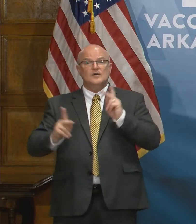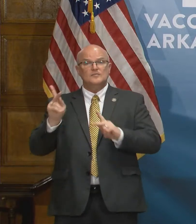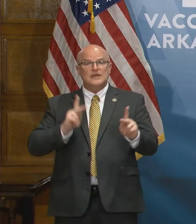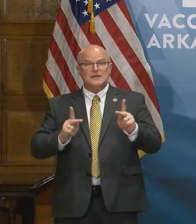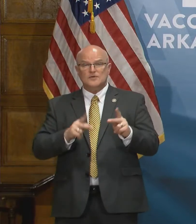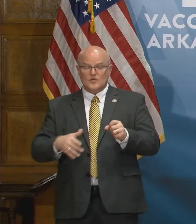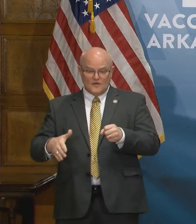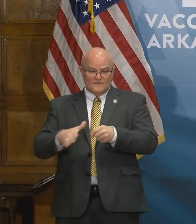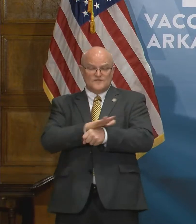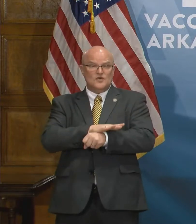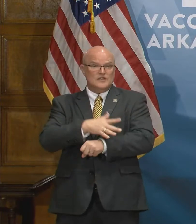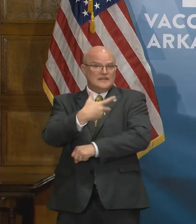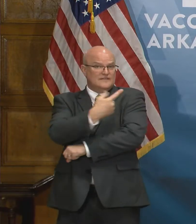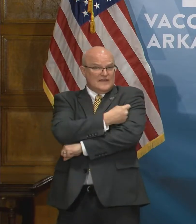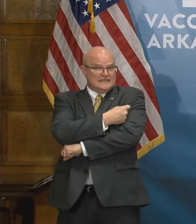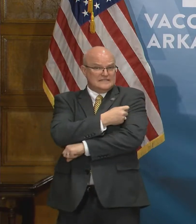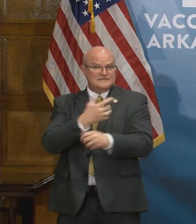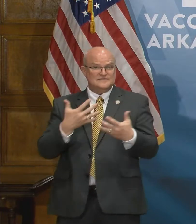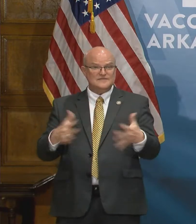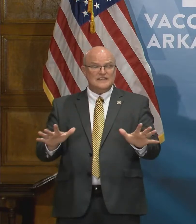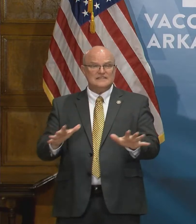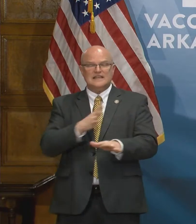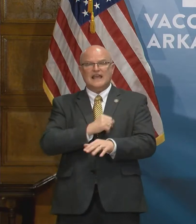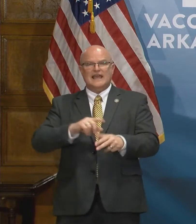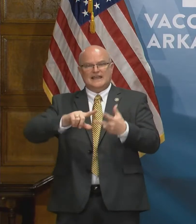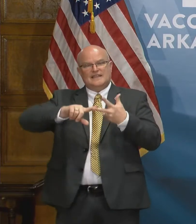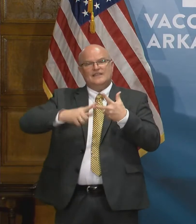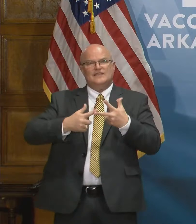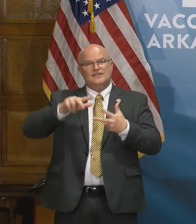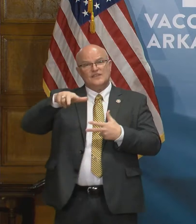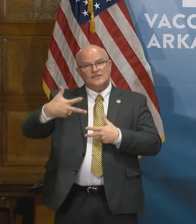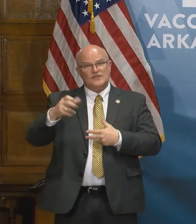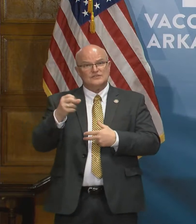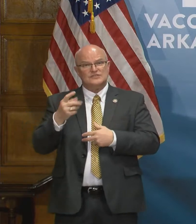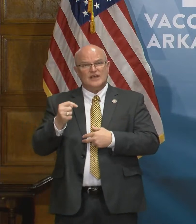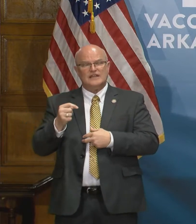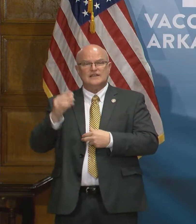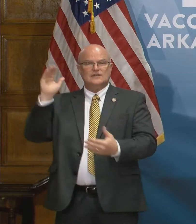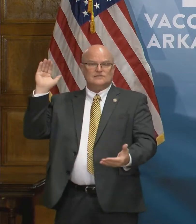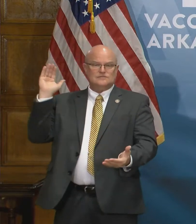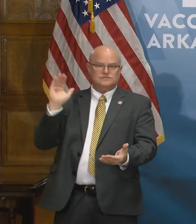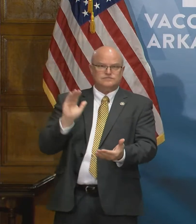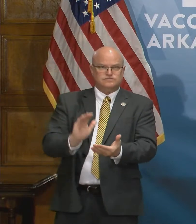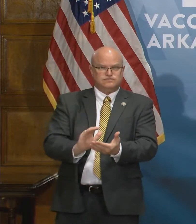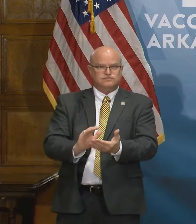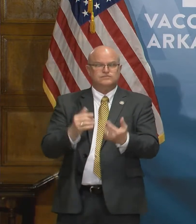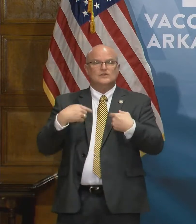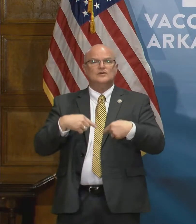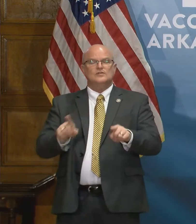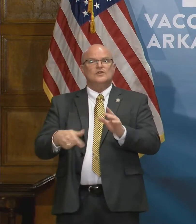who are fully vaccinated and boosted are much less likely during the